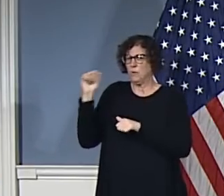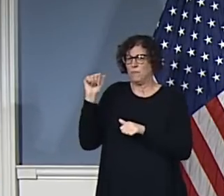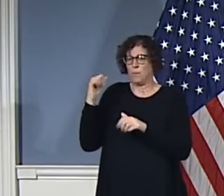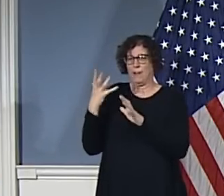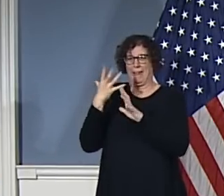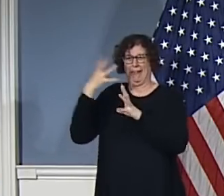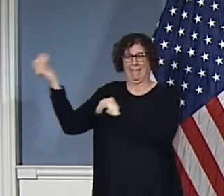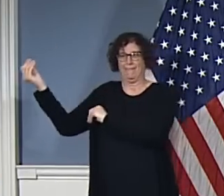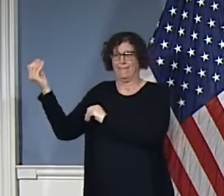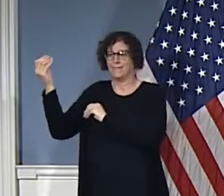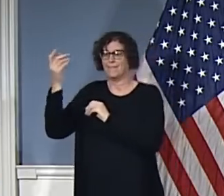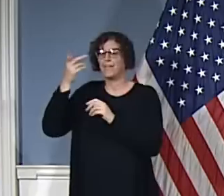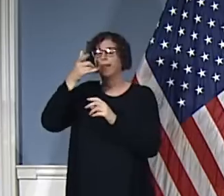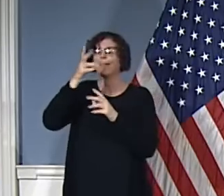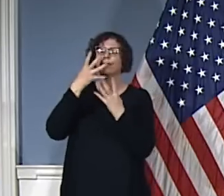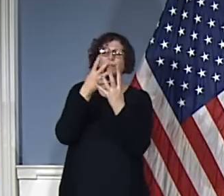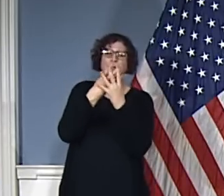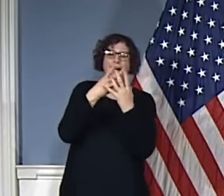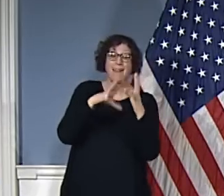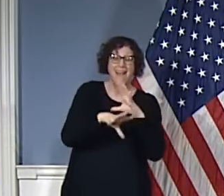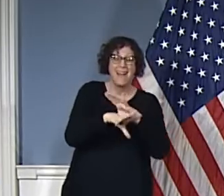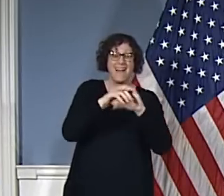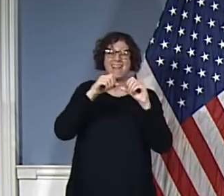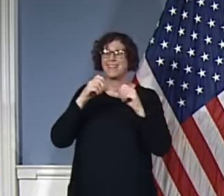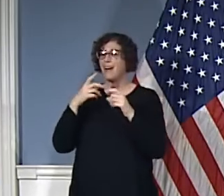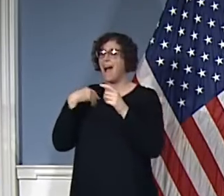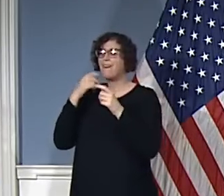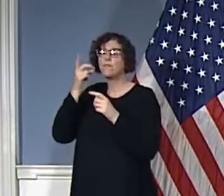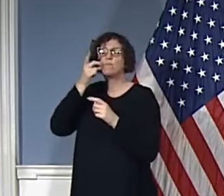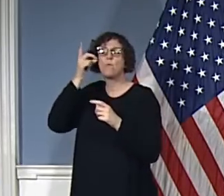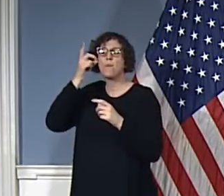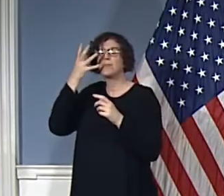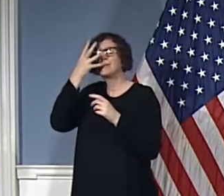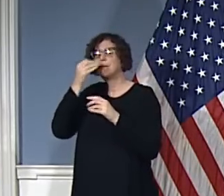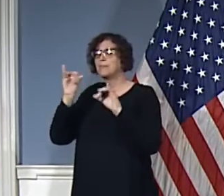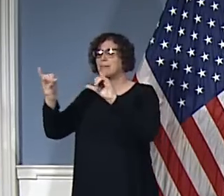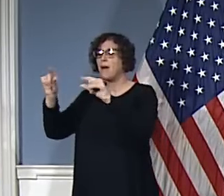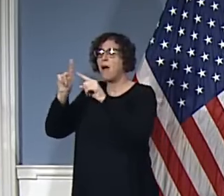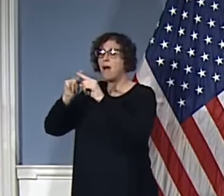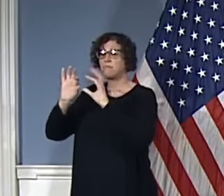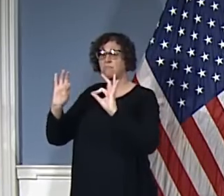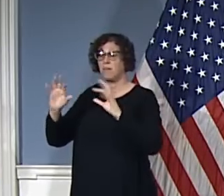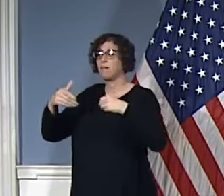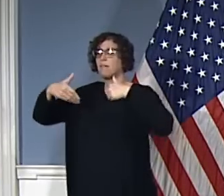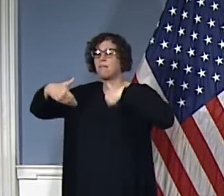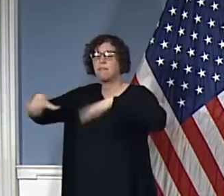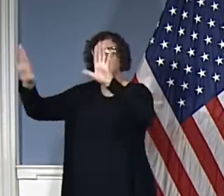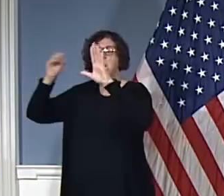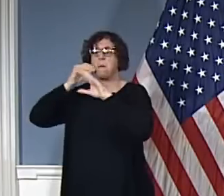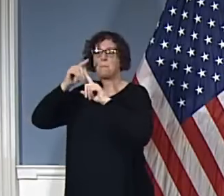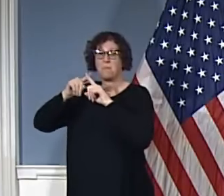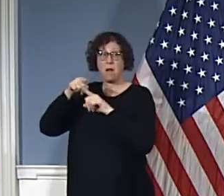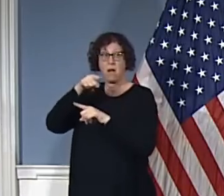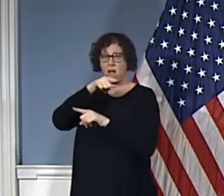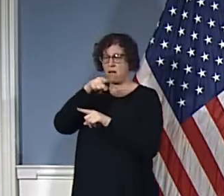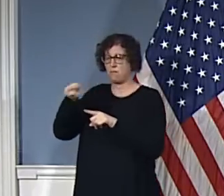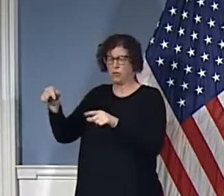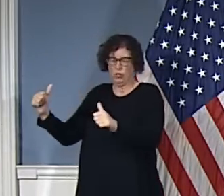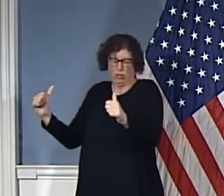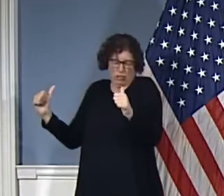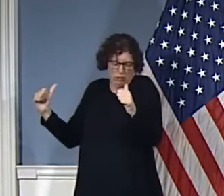going to be released? We'll get you more on the monitoring. We are obviously creating this approach as we go along, but